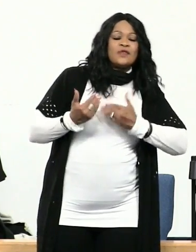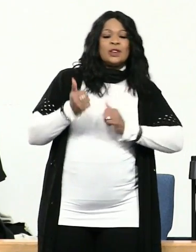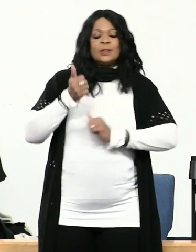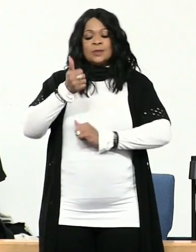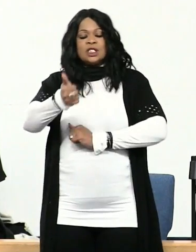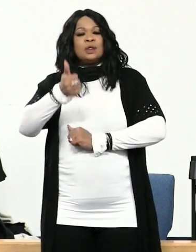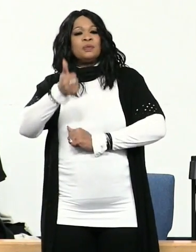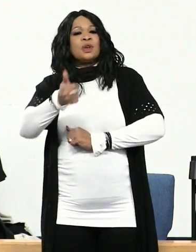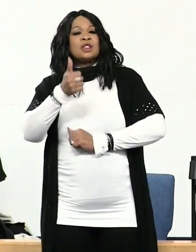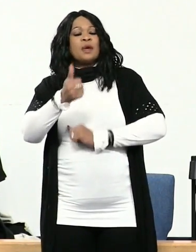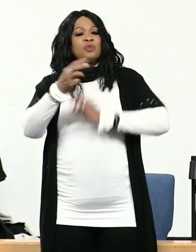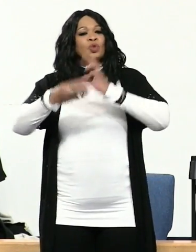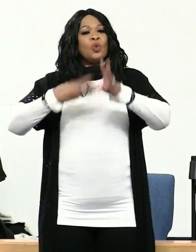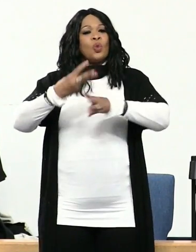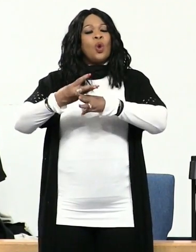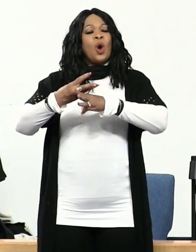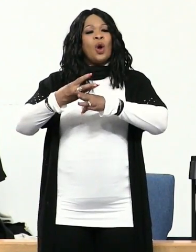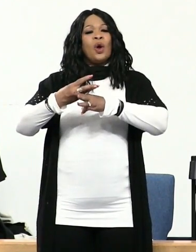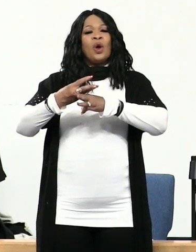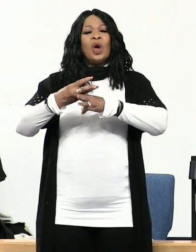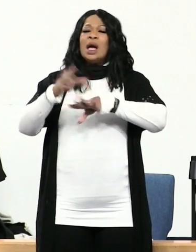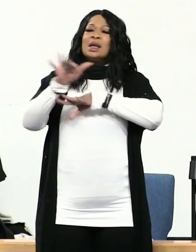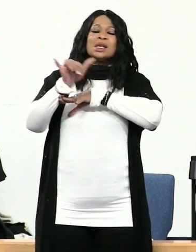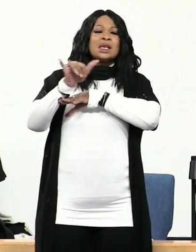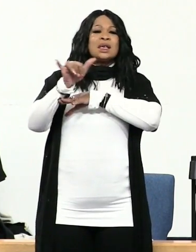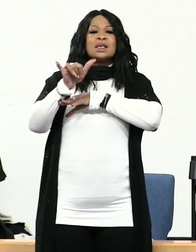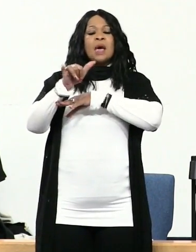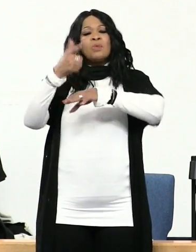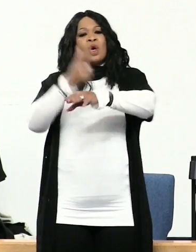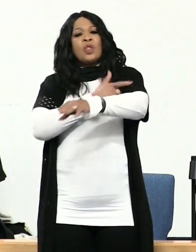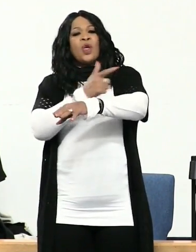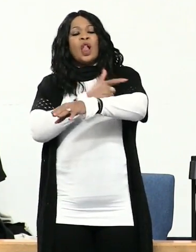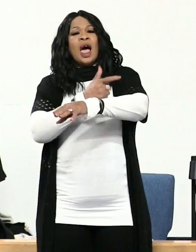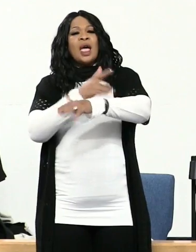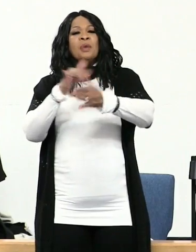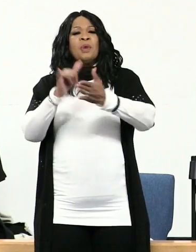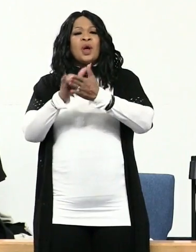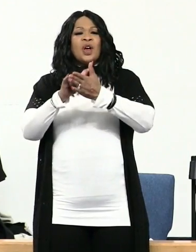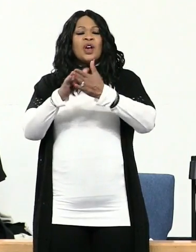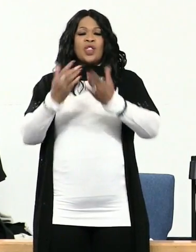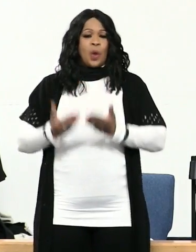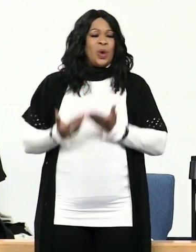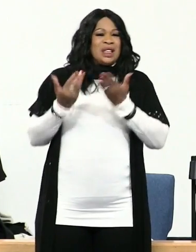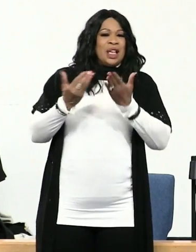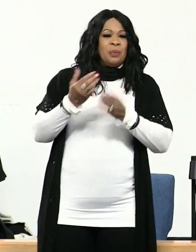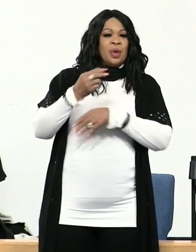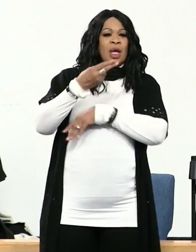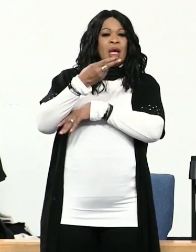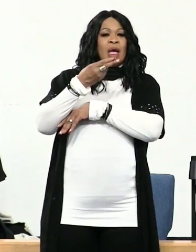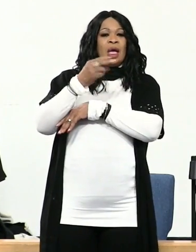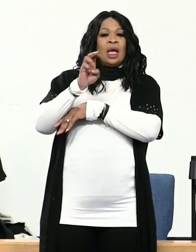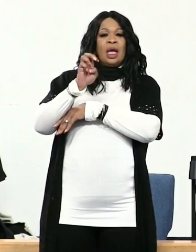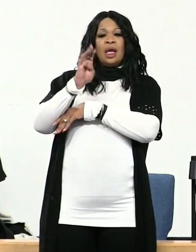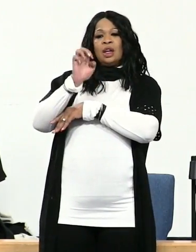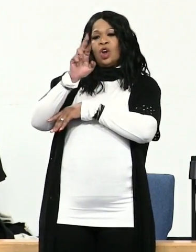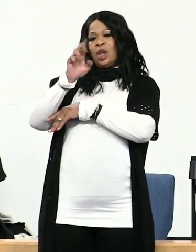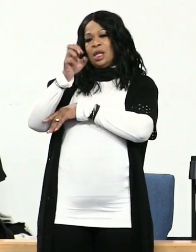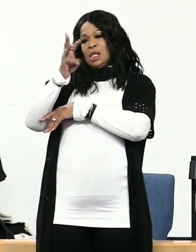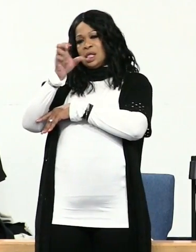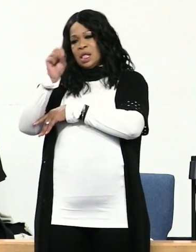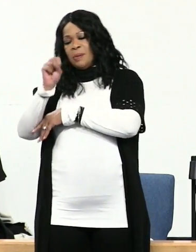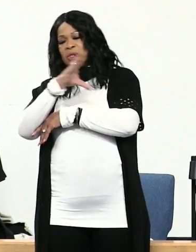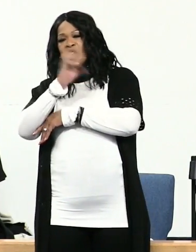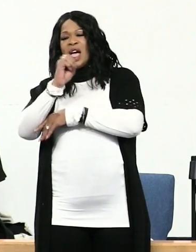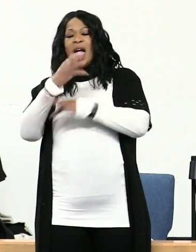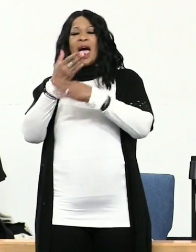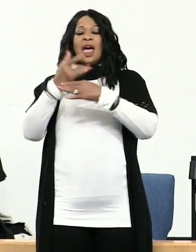himself for the world. Just like the lamb that was sacrificed by the Hebrews, and the blood was